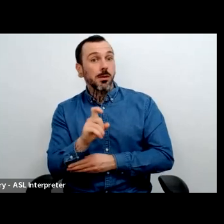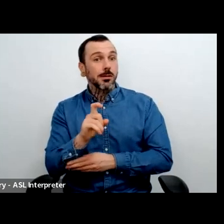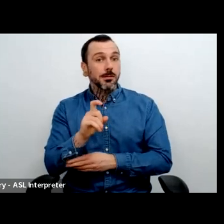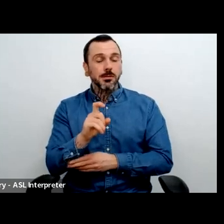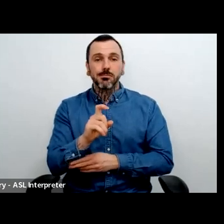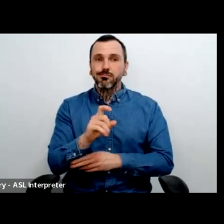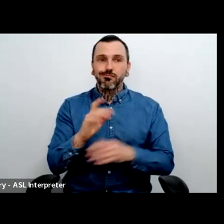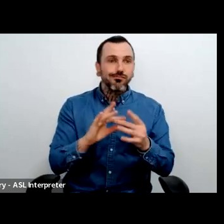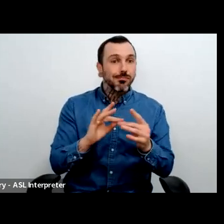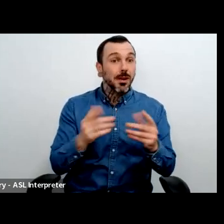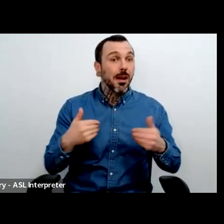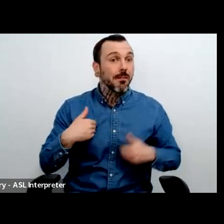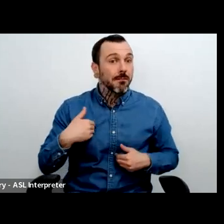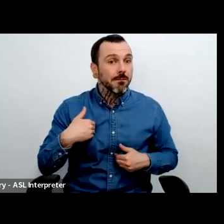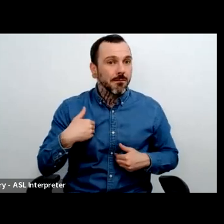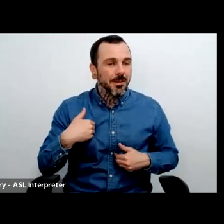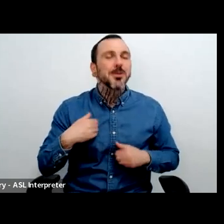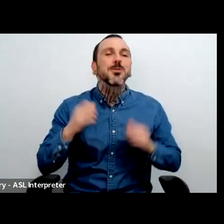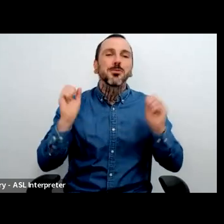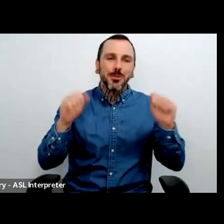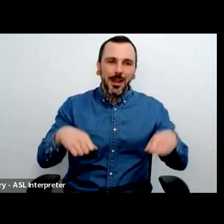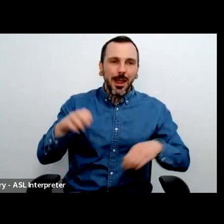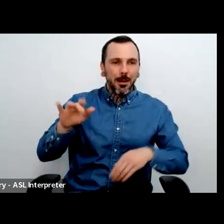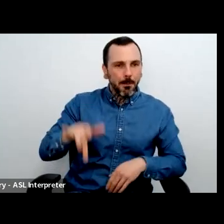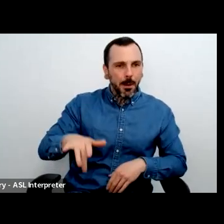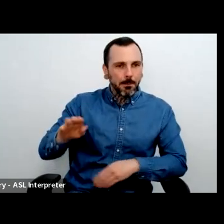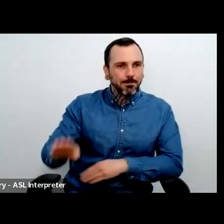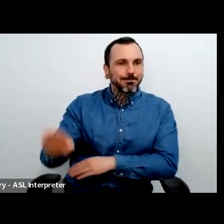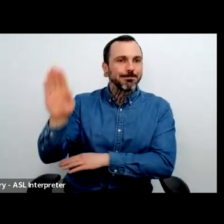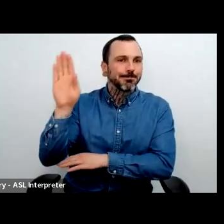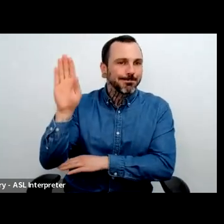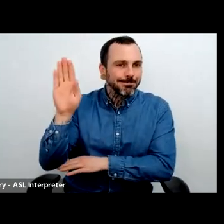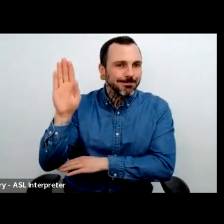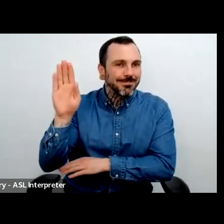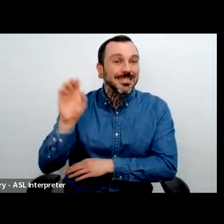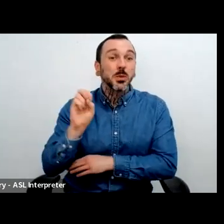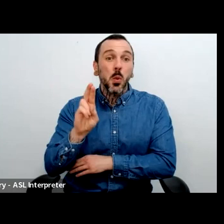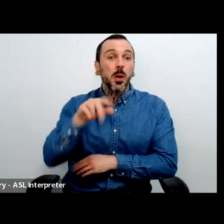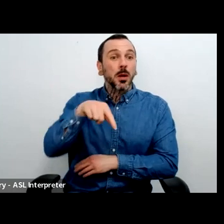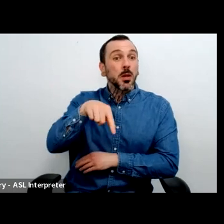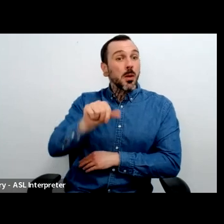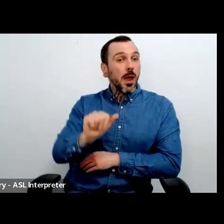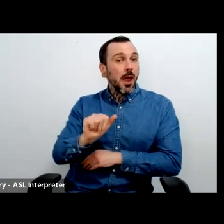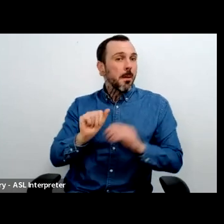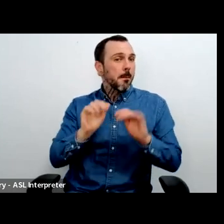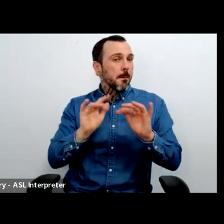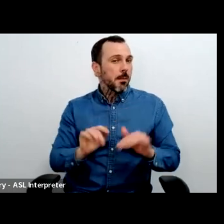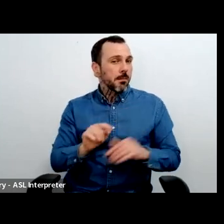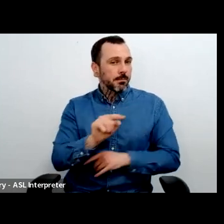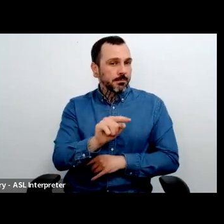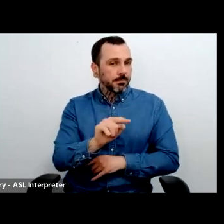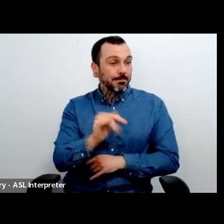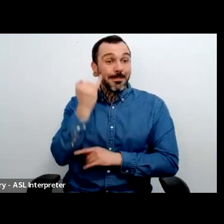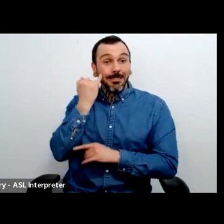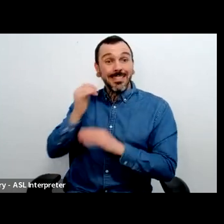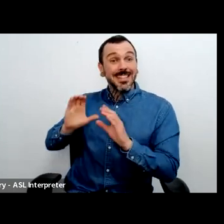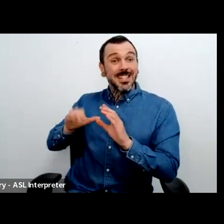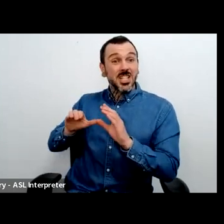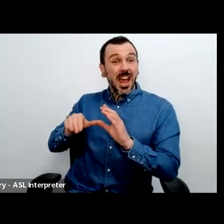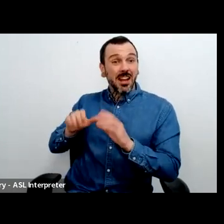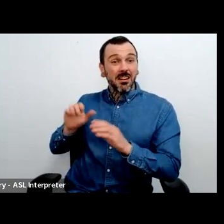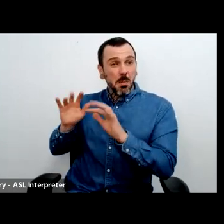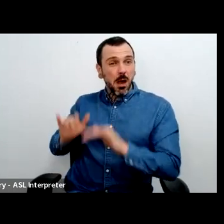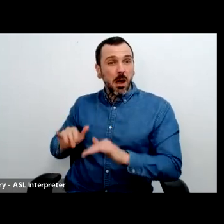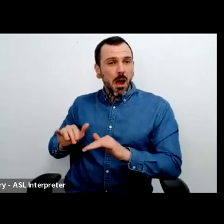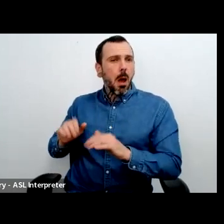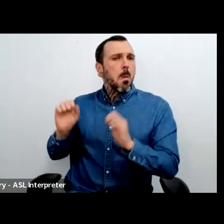question in the Q&A section, as any questions that you put into the chat may get lost in the conversations that happen there. Okay, now I'd